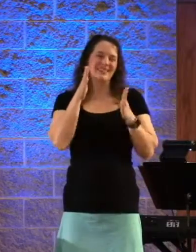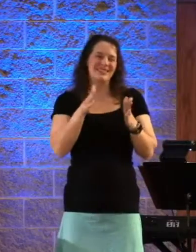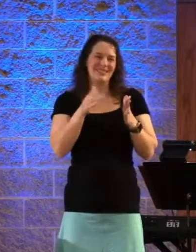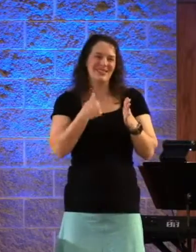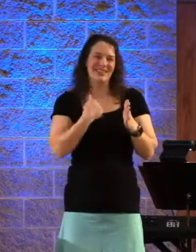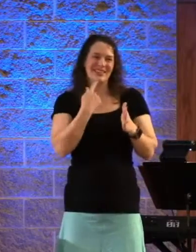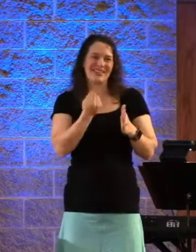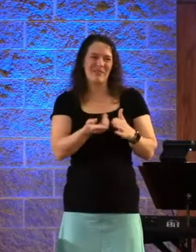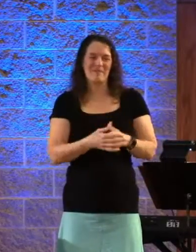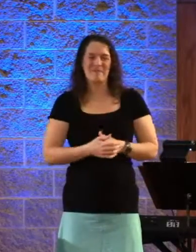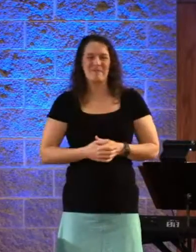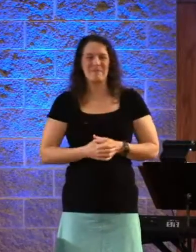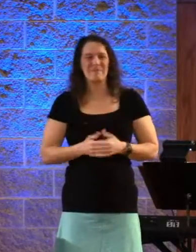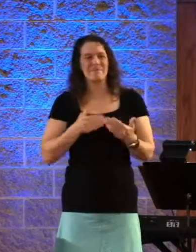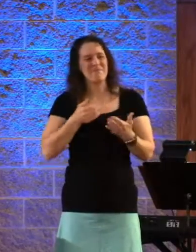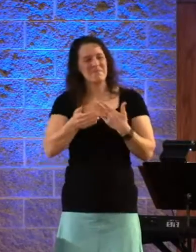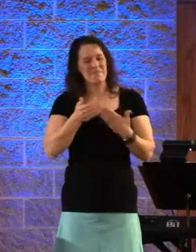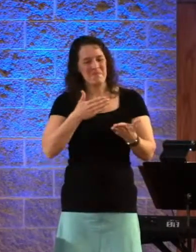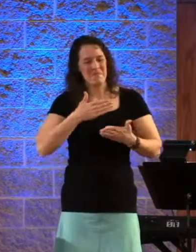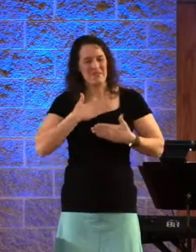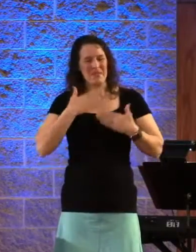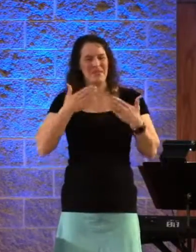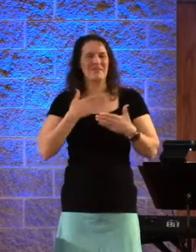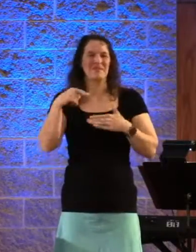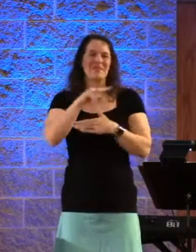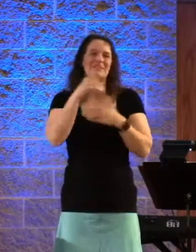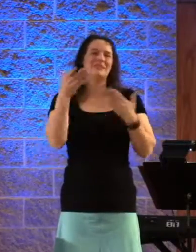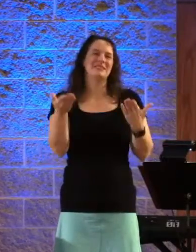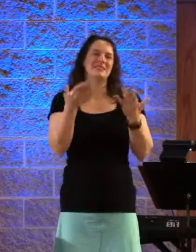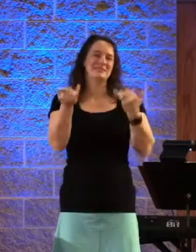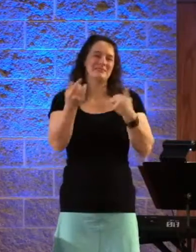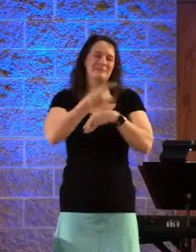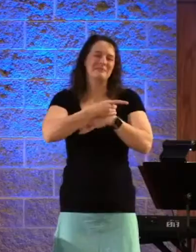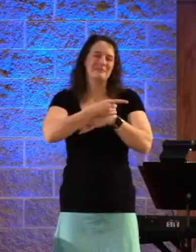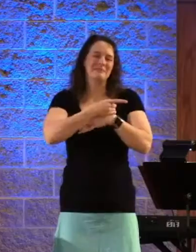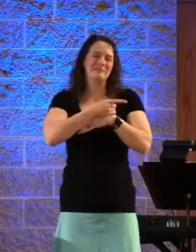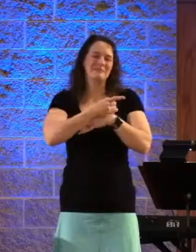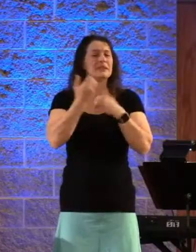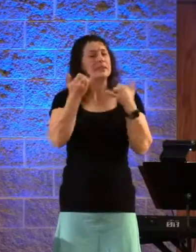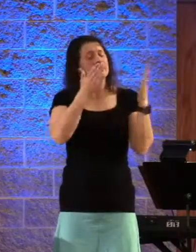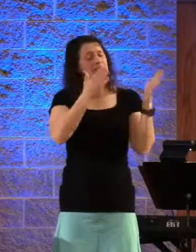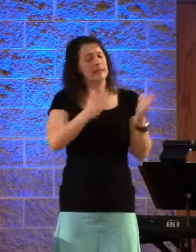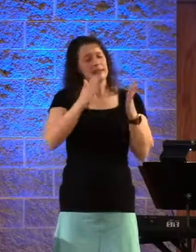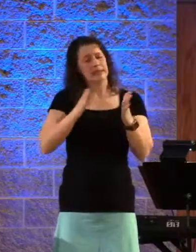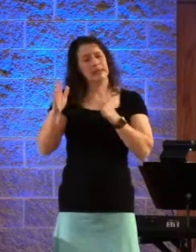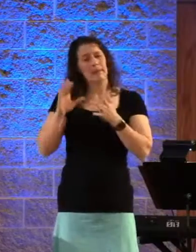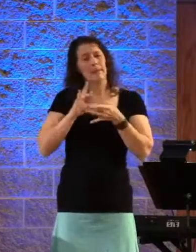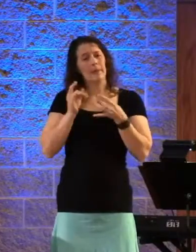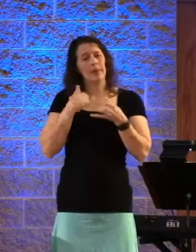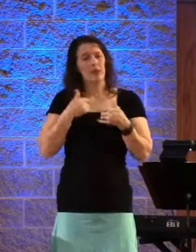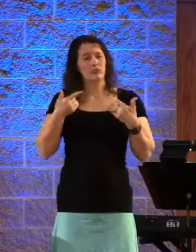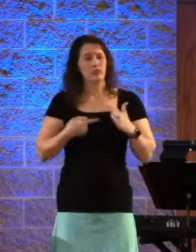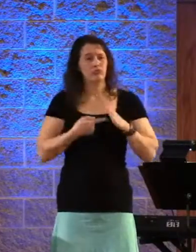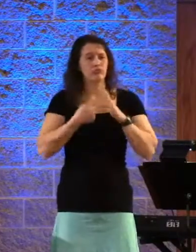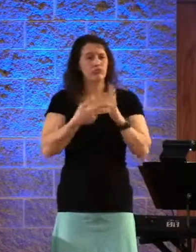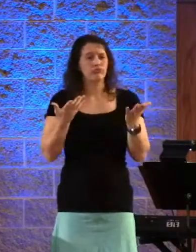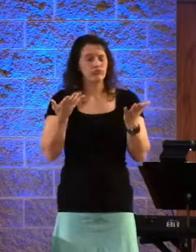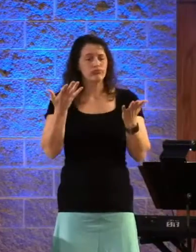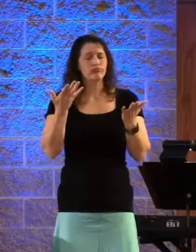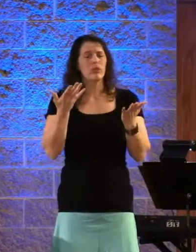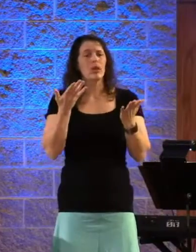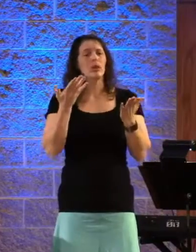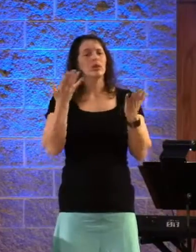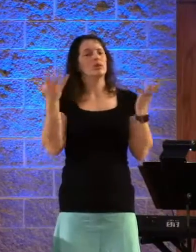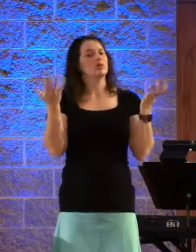Anyway, I'm glad you're here today. In this series of messages that I am presenting on marriage and on